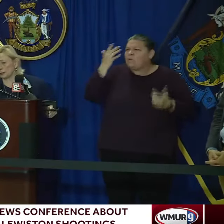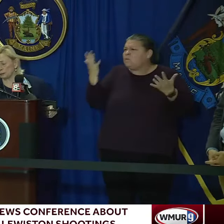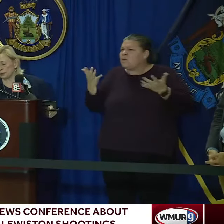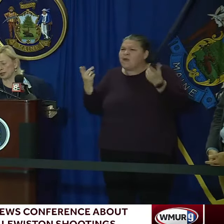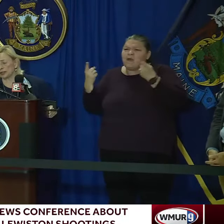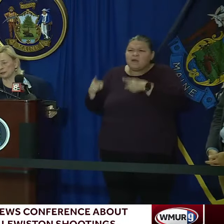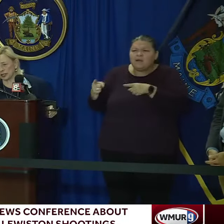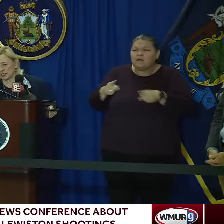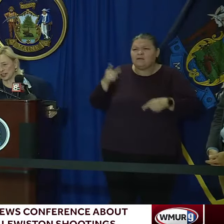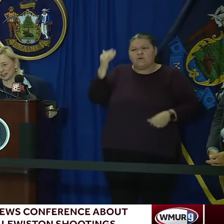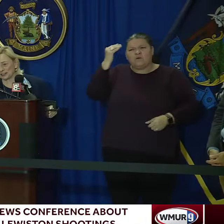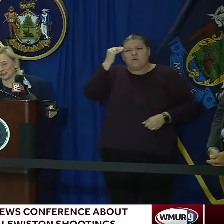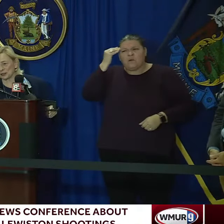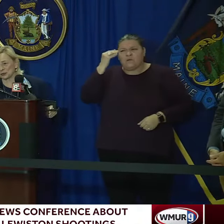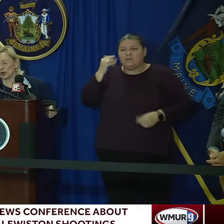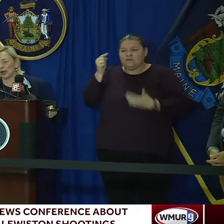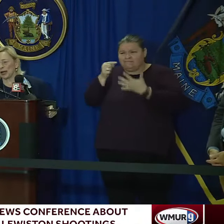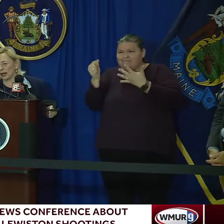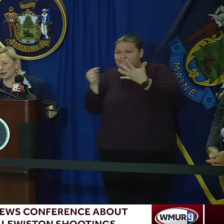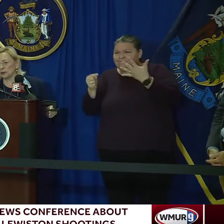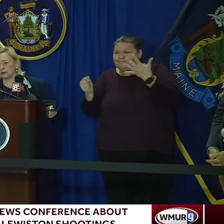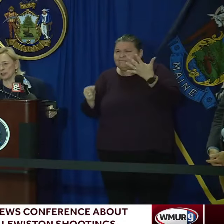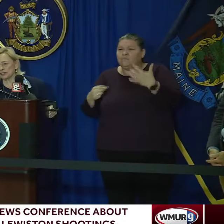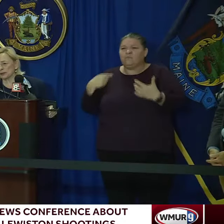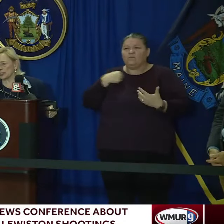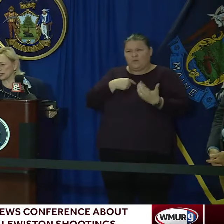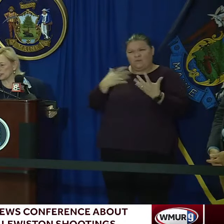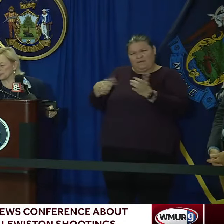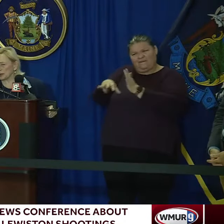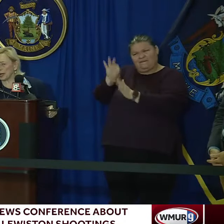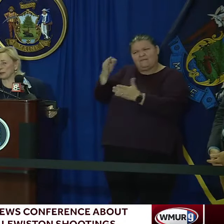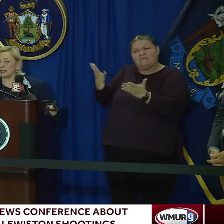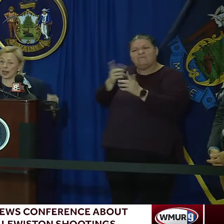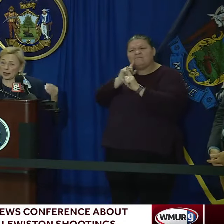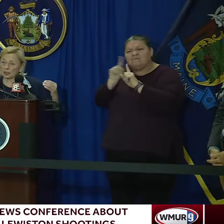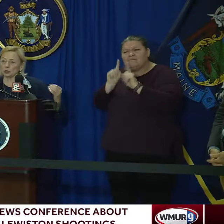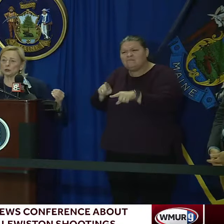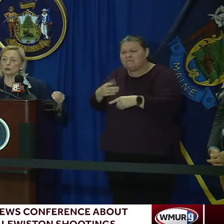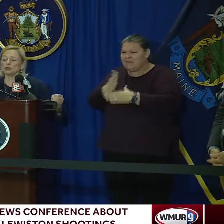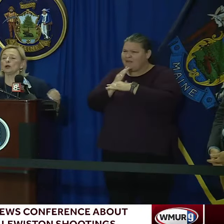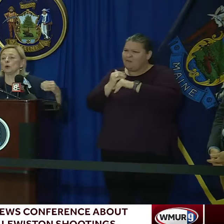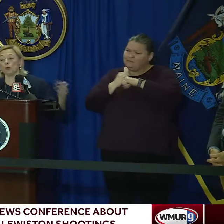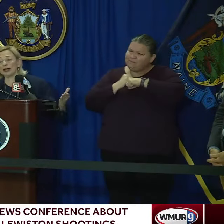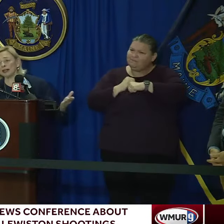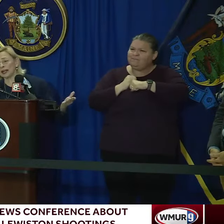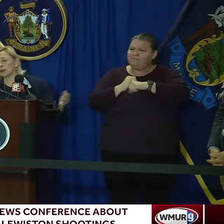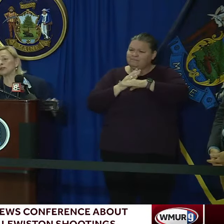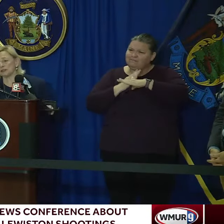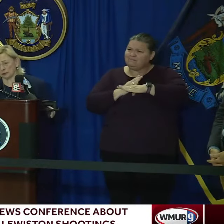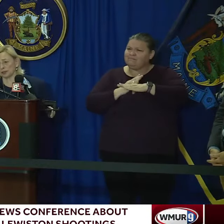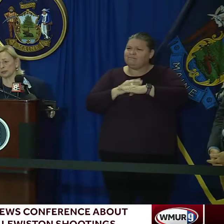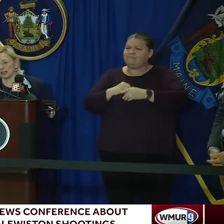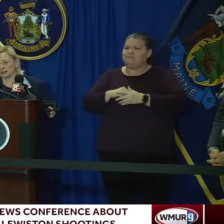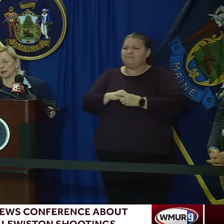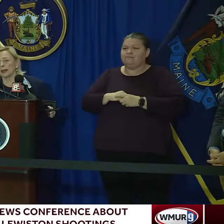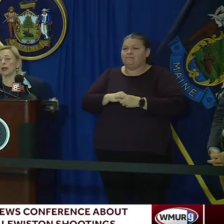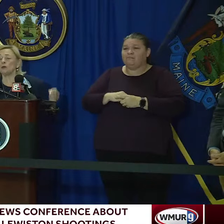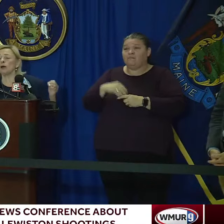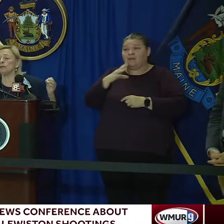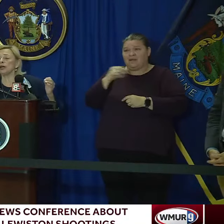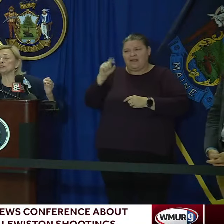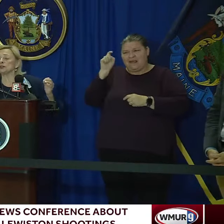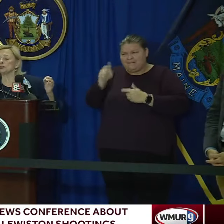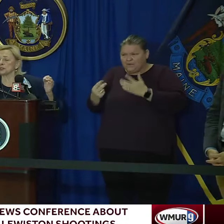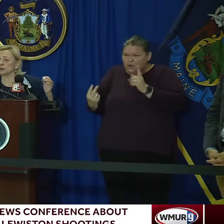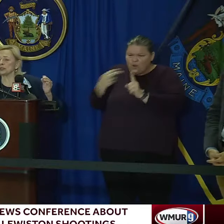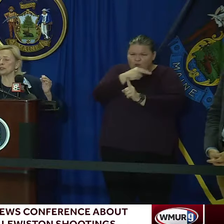get at the best answer to how can we prevent something like this from happening, and that includes why did it happen in the first place, and what